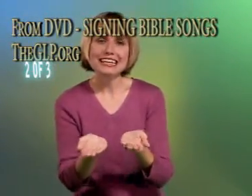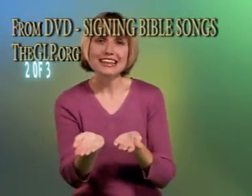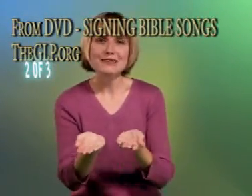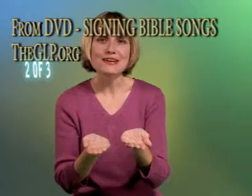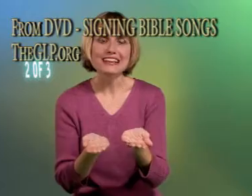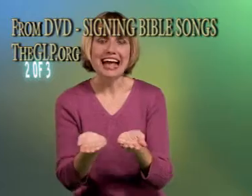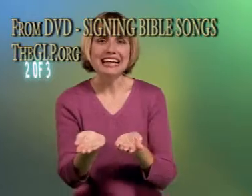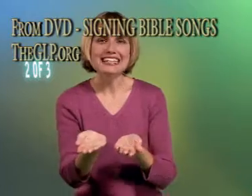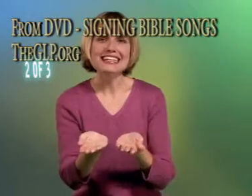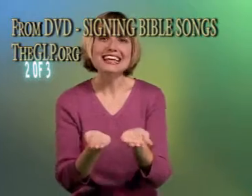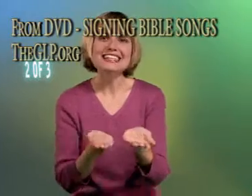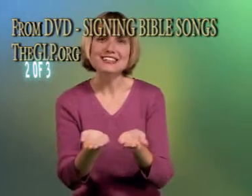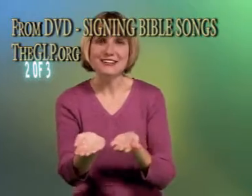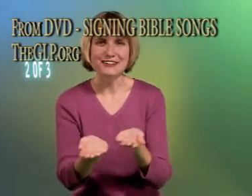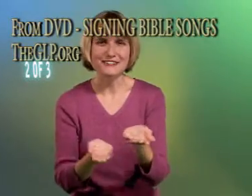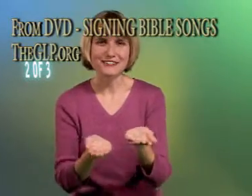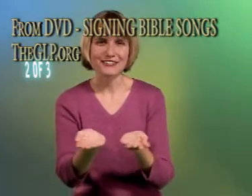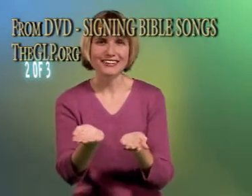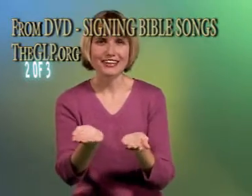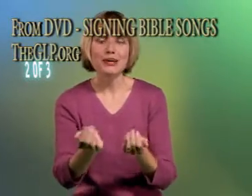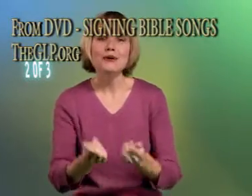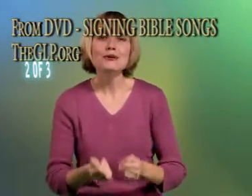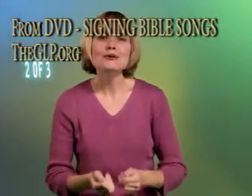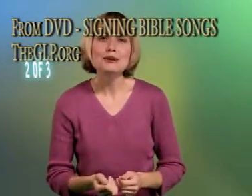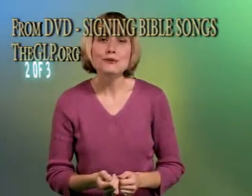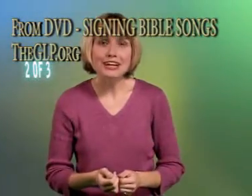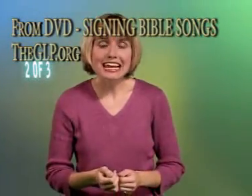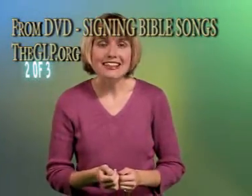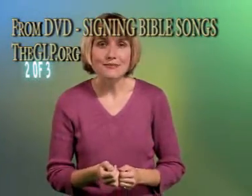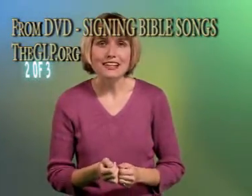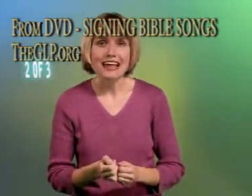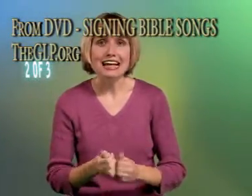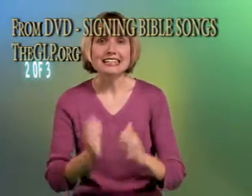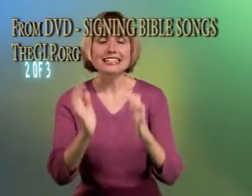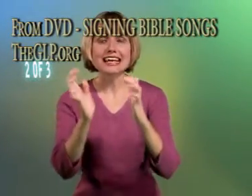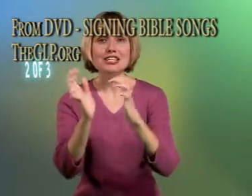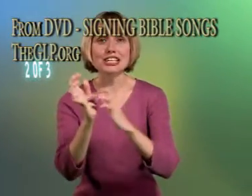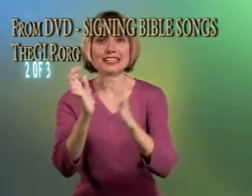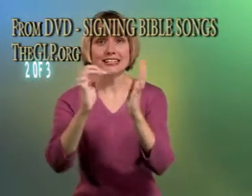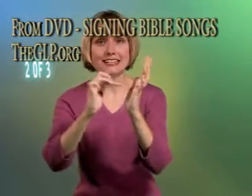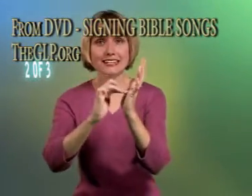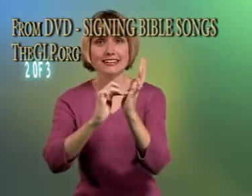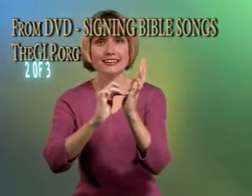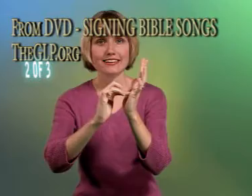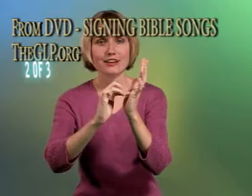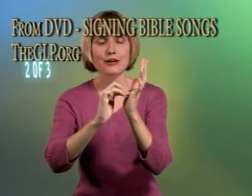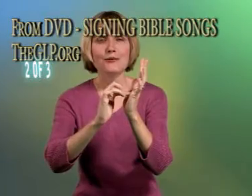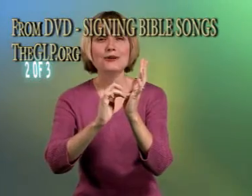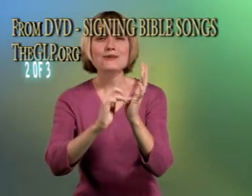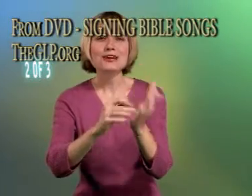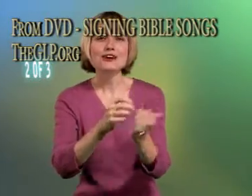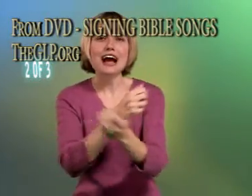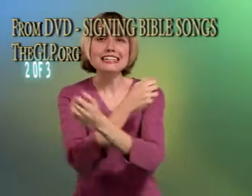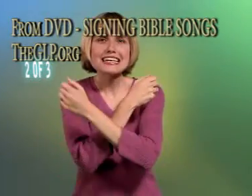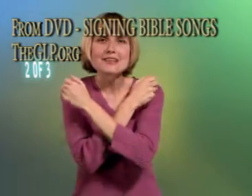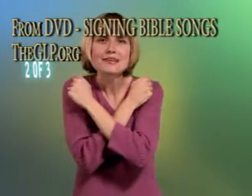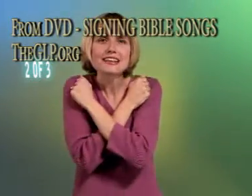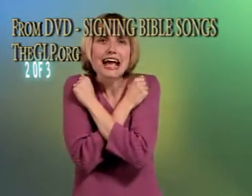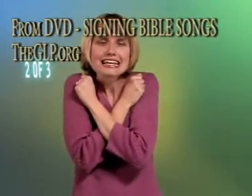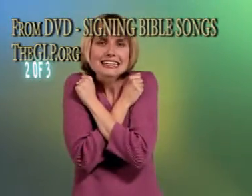at the midline to sign serve. We will be working at the midline to sign Jesus. We will be crossing the midline to